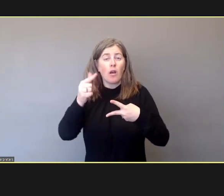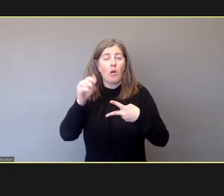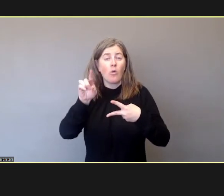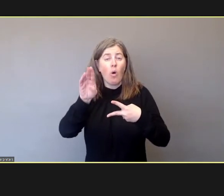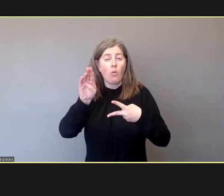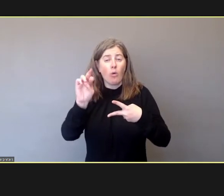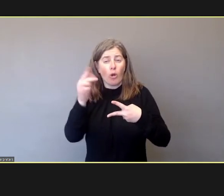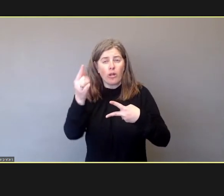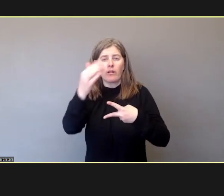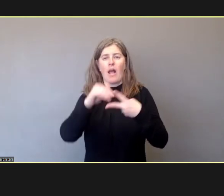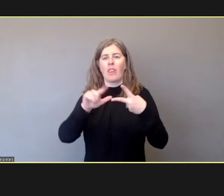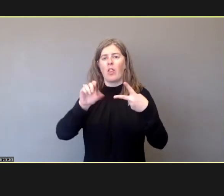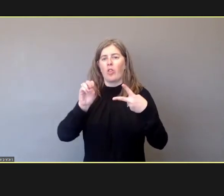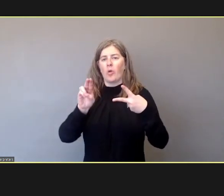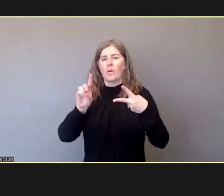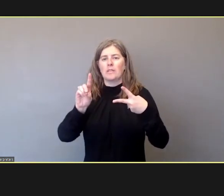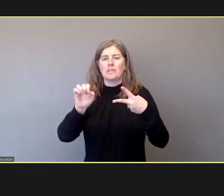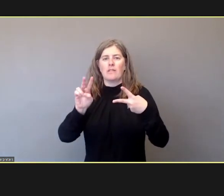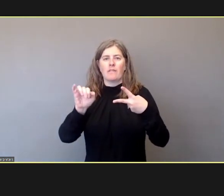Lou DeVizio.